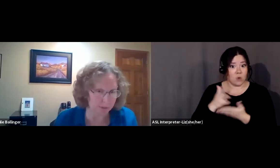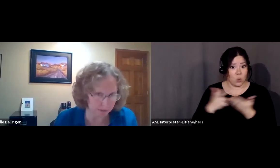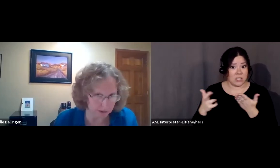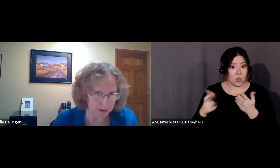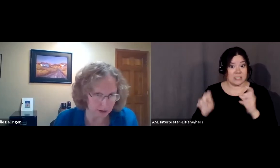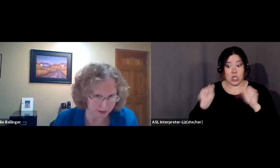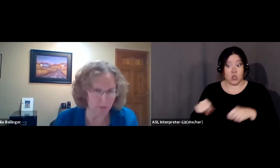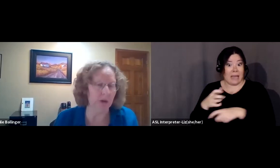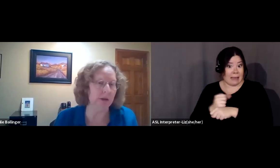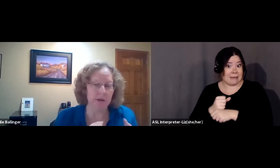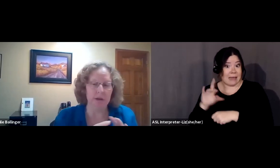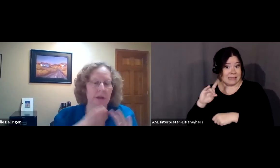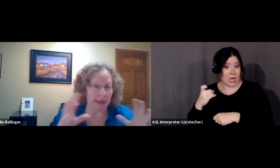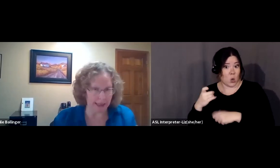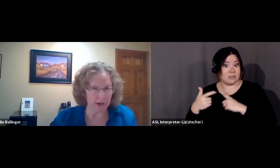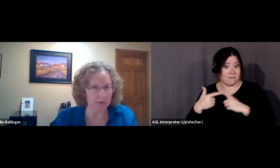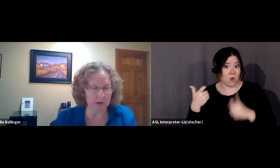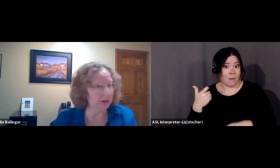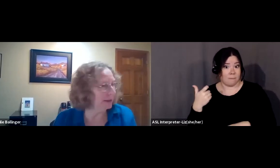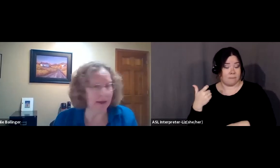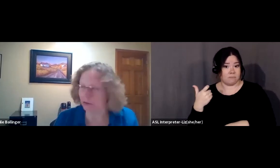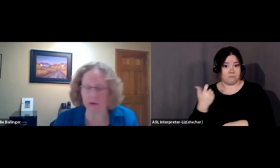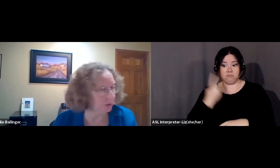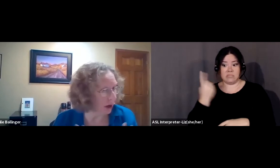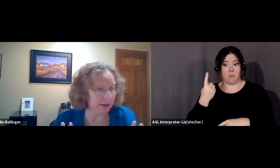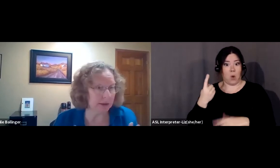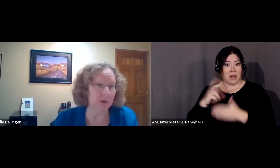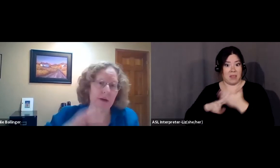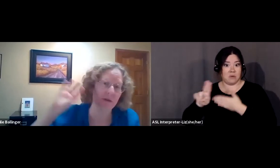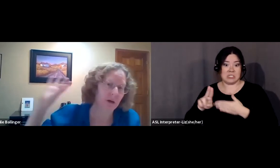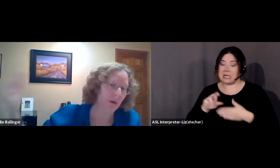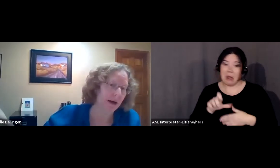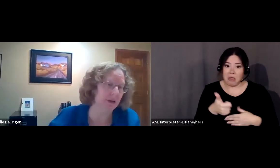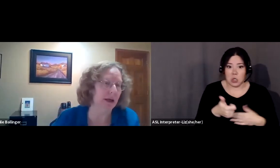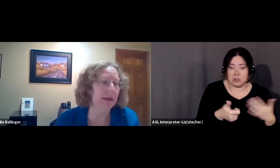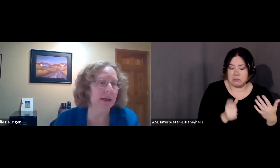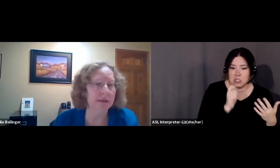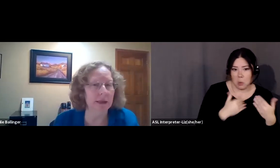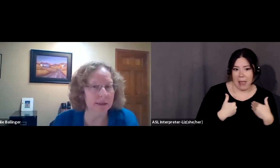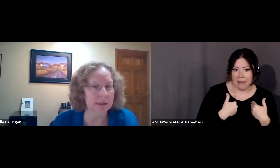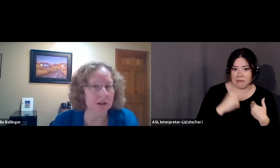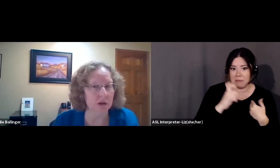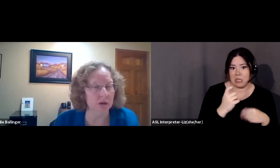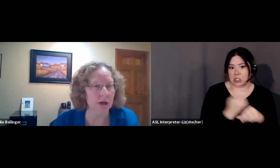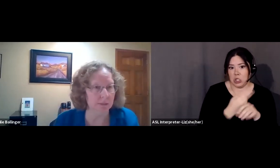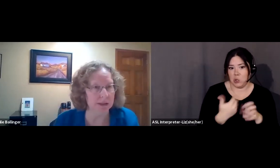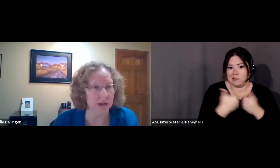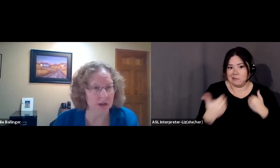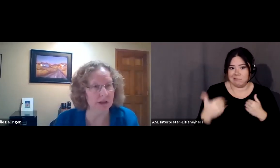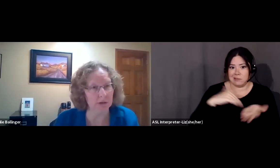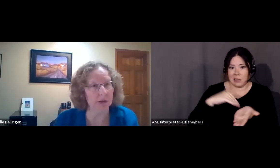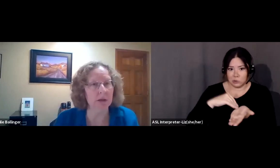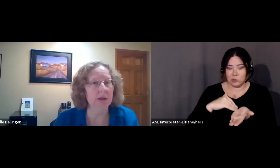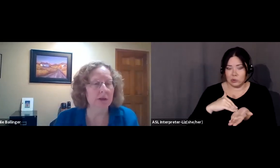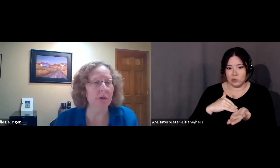diagnosis from someone at the university. Others do not, and you have to go outside and get your